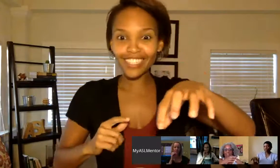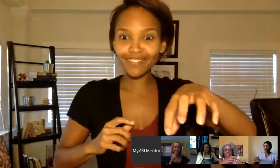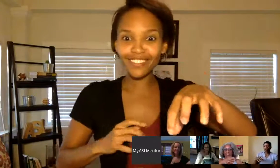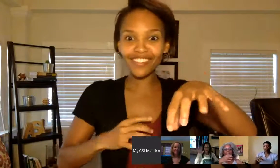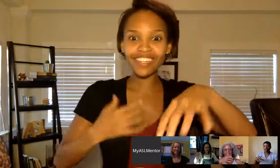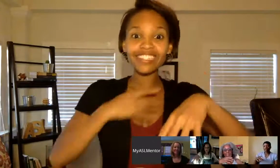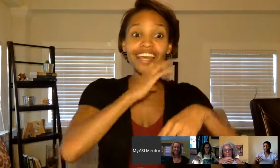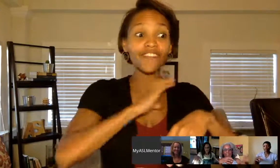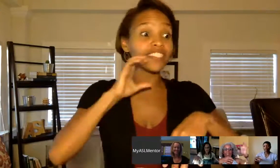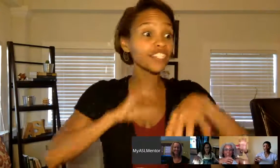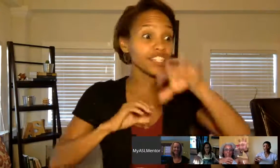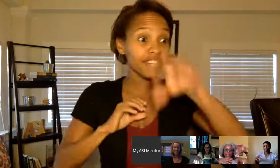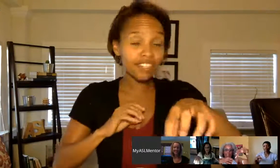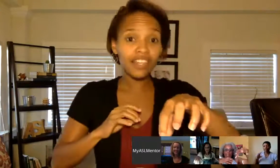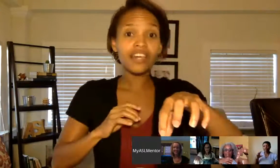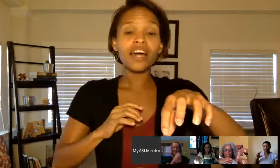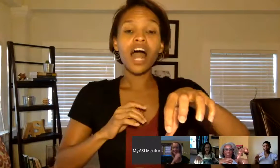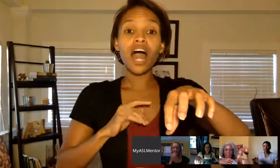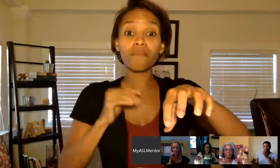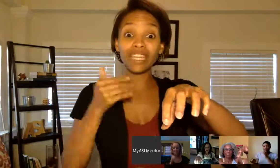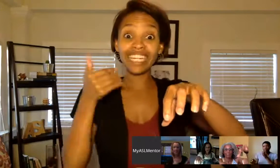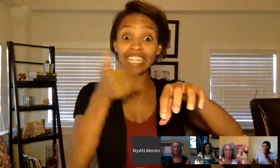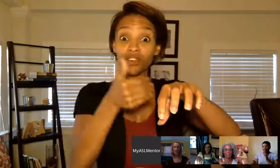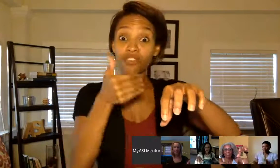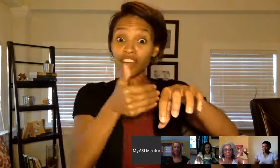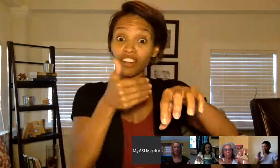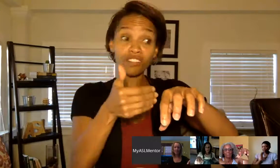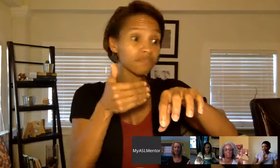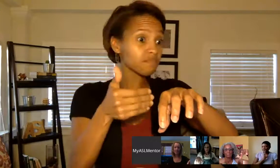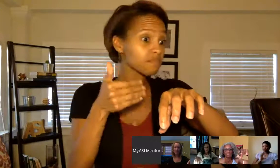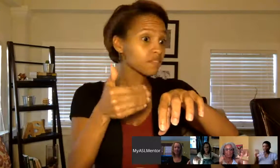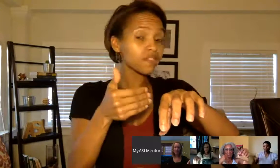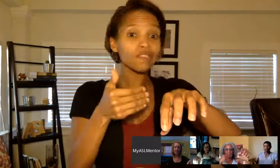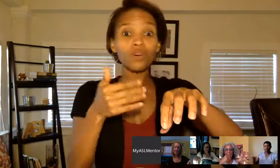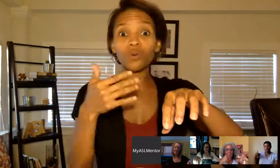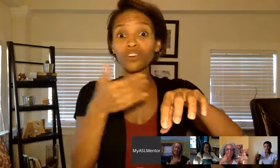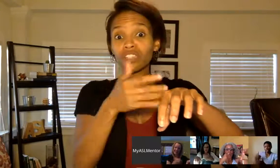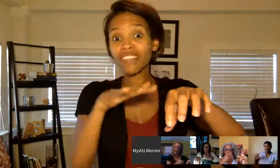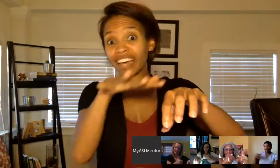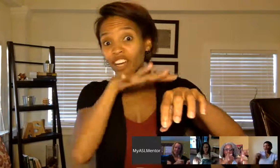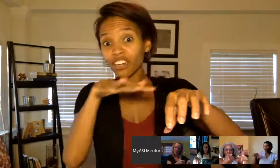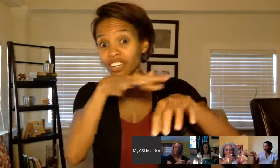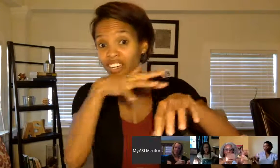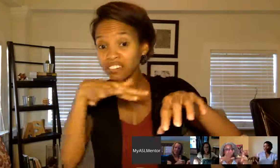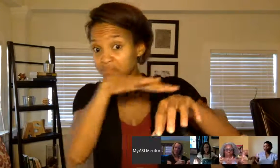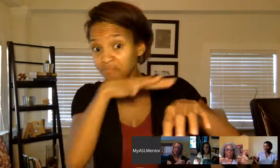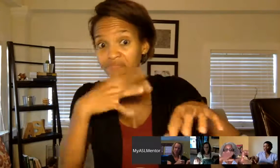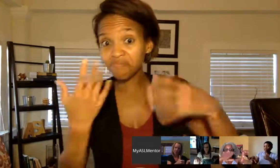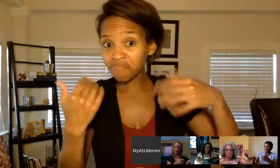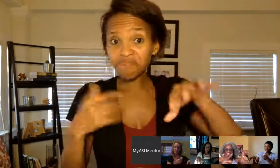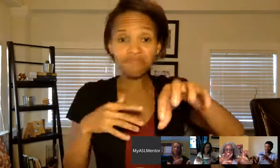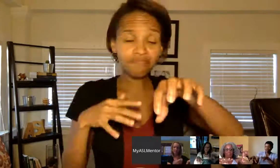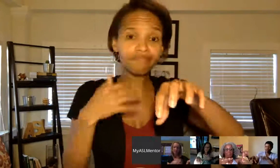right now, so we'll do this. Cafeteria, near there, or in that area.